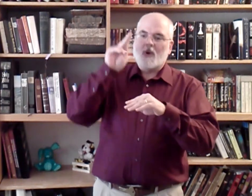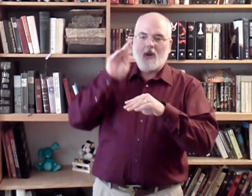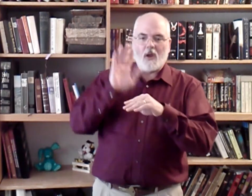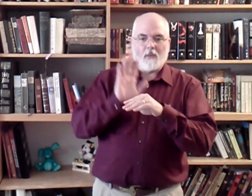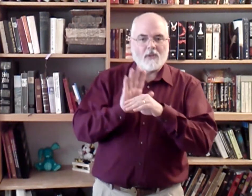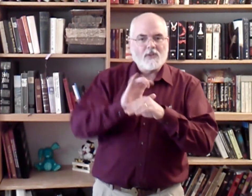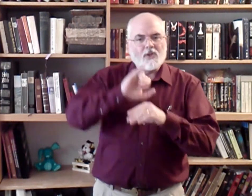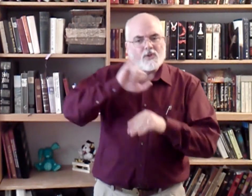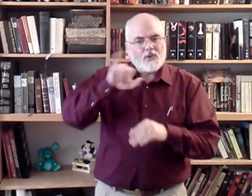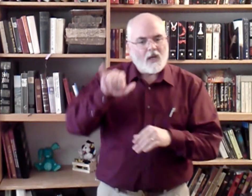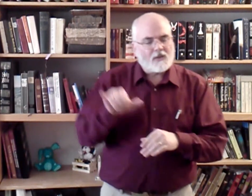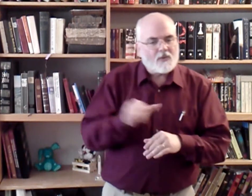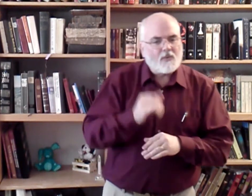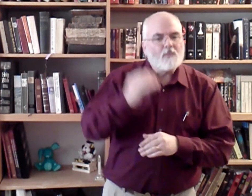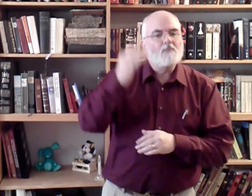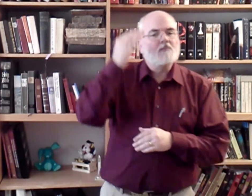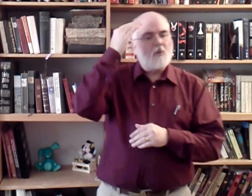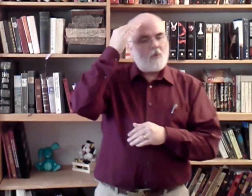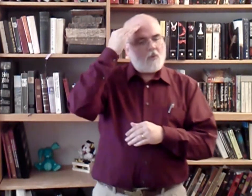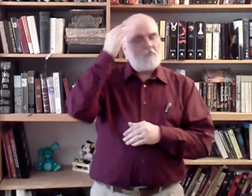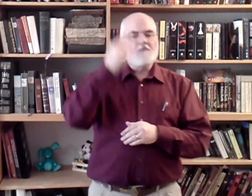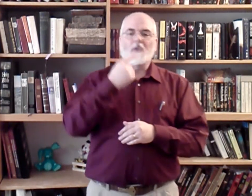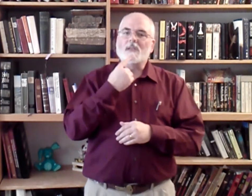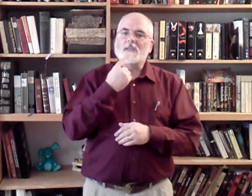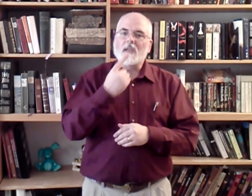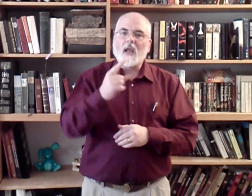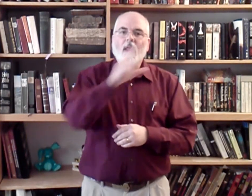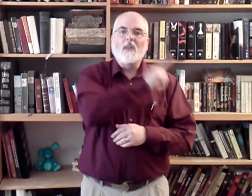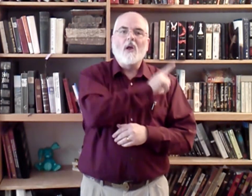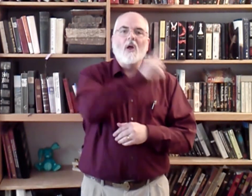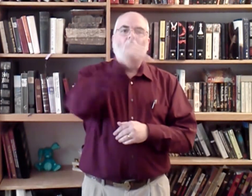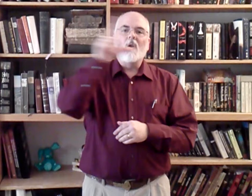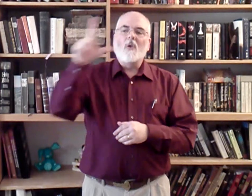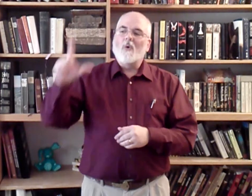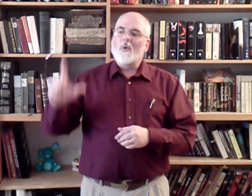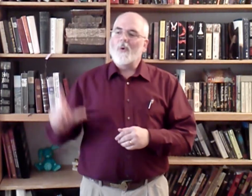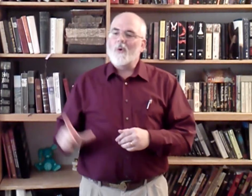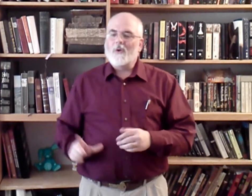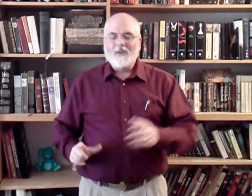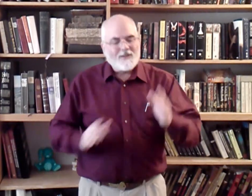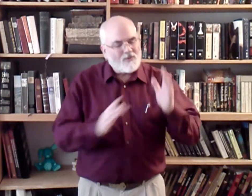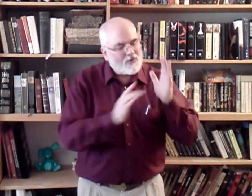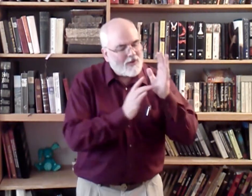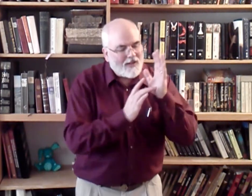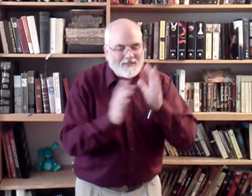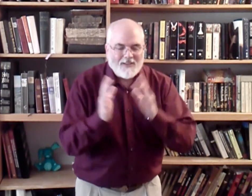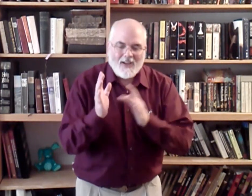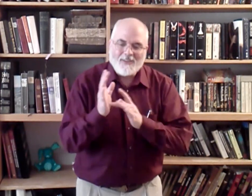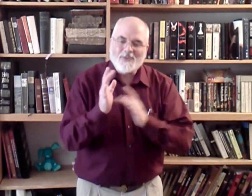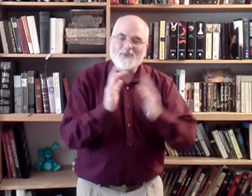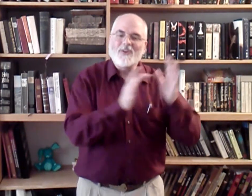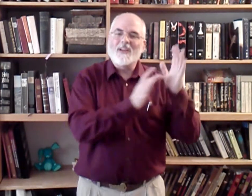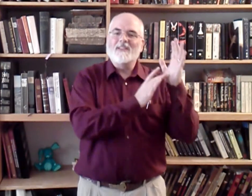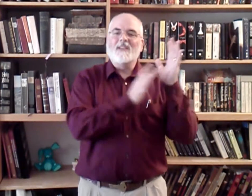promise, just to know the saith the Lord. Jesus, Jesus,